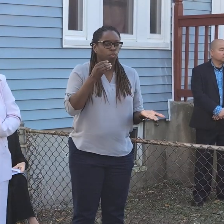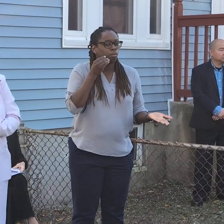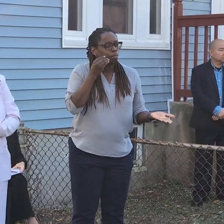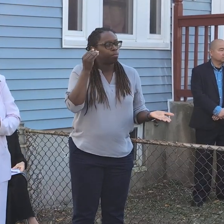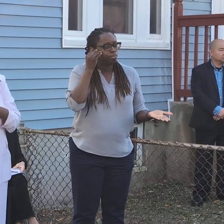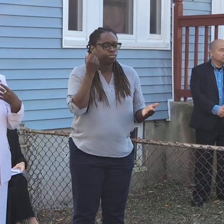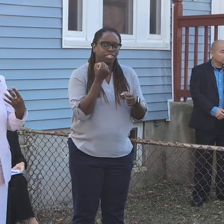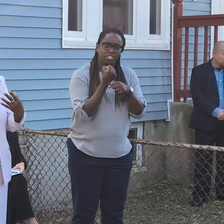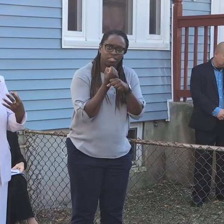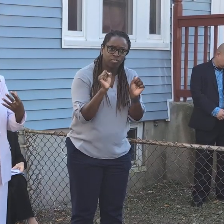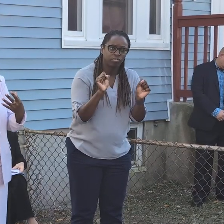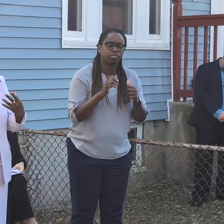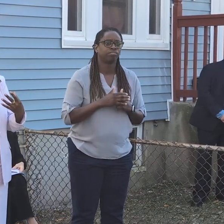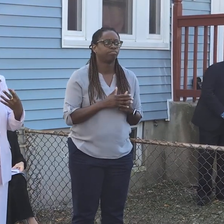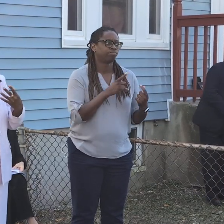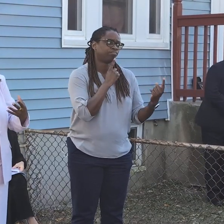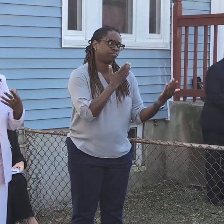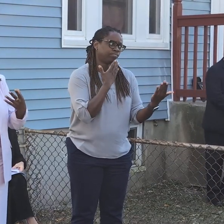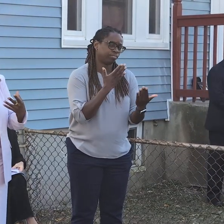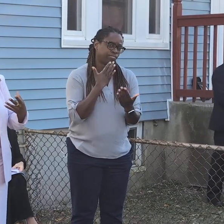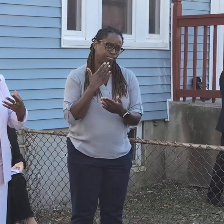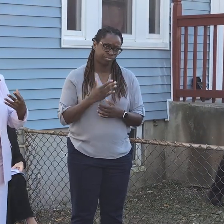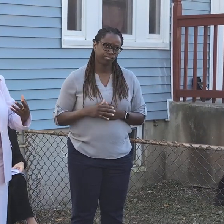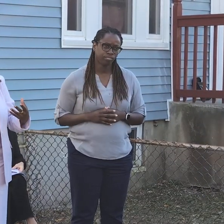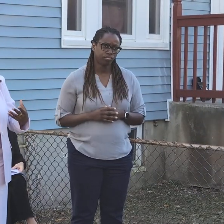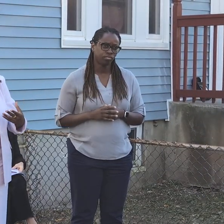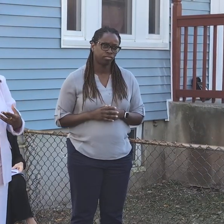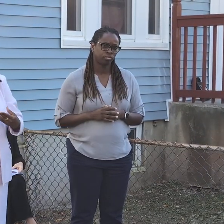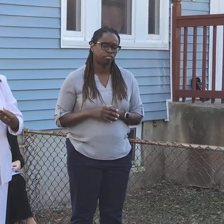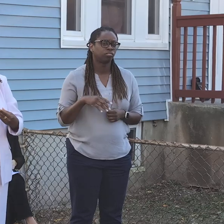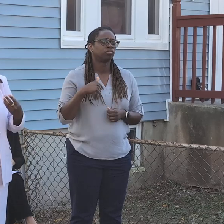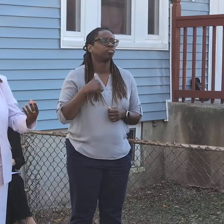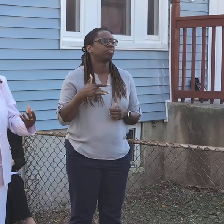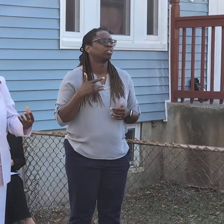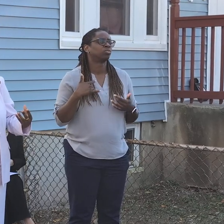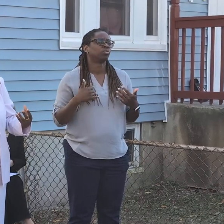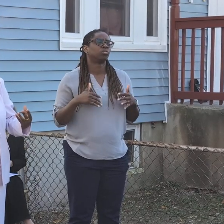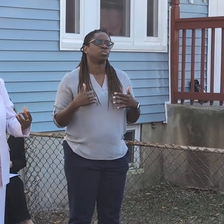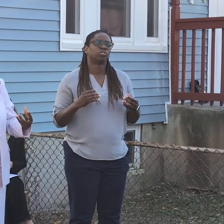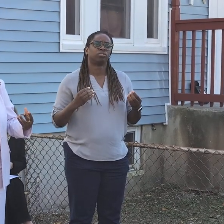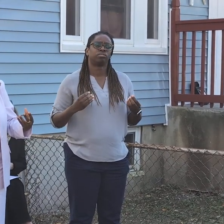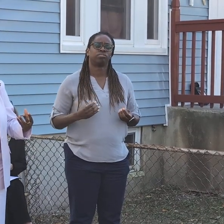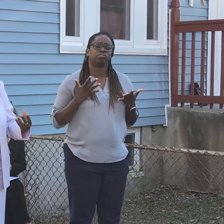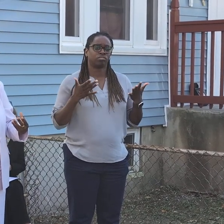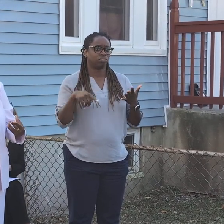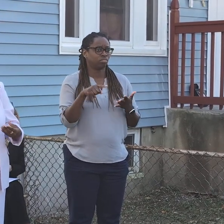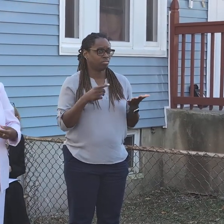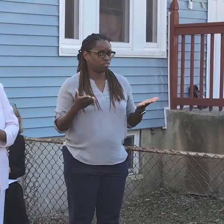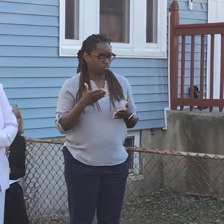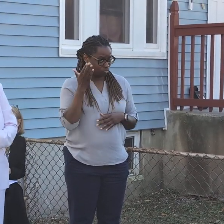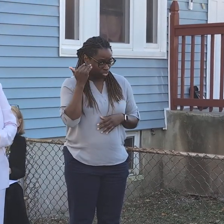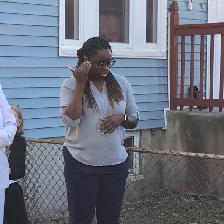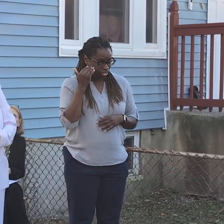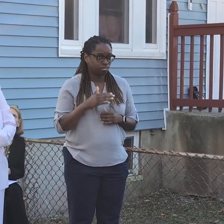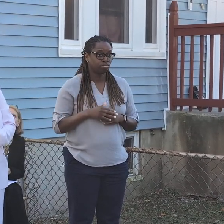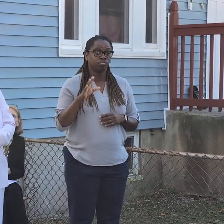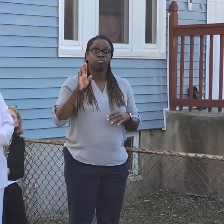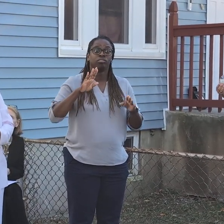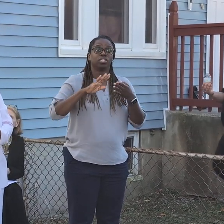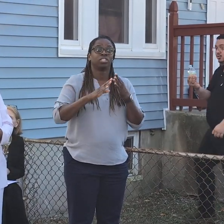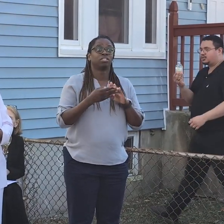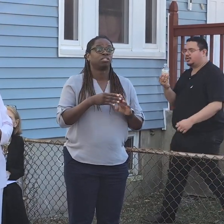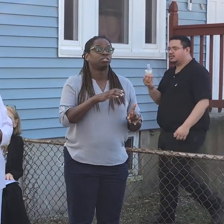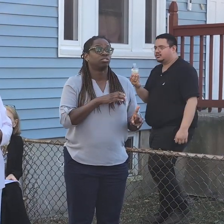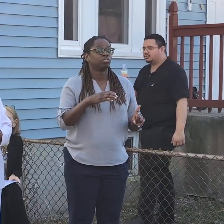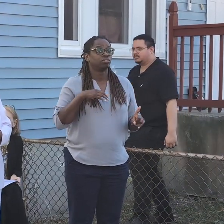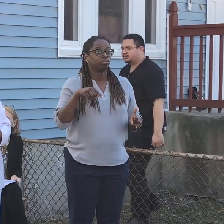Councilor. And it really brings me joy to be here, not only because the Boston City Council at every step of the way, whether it was in